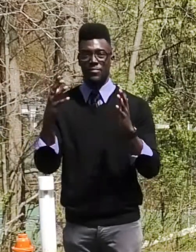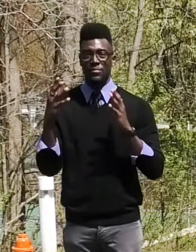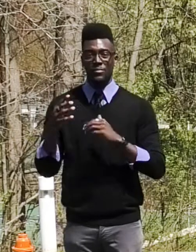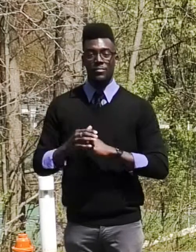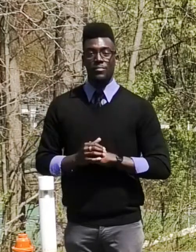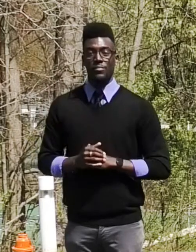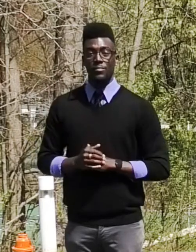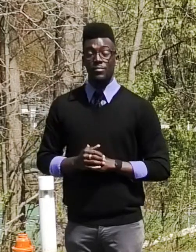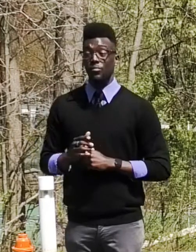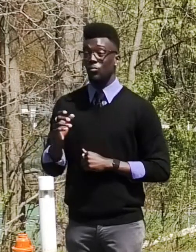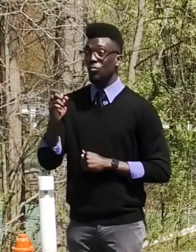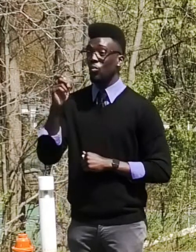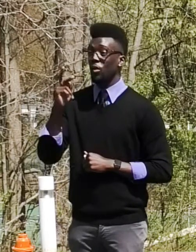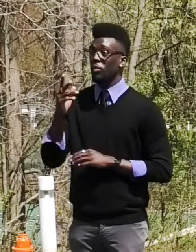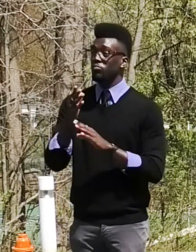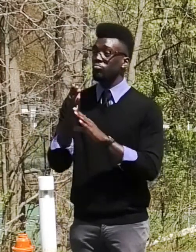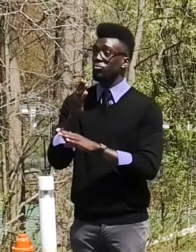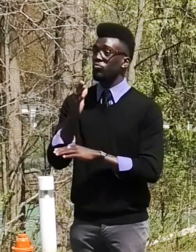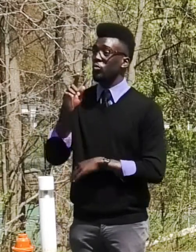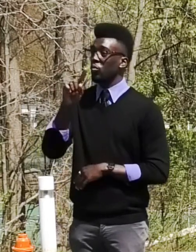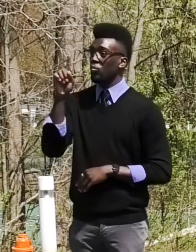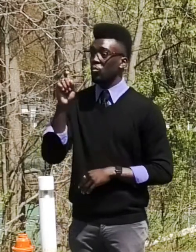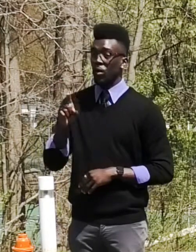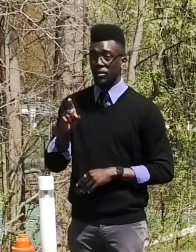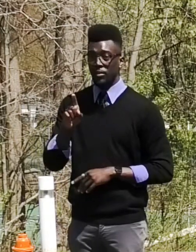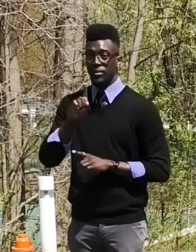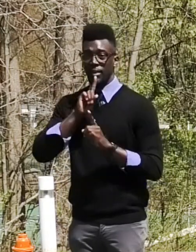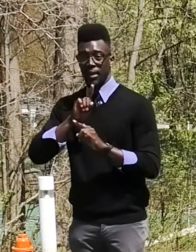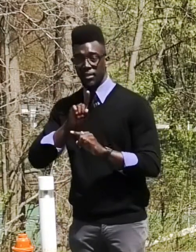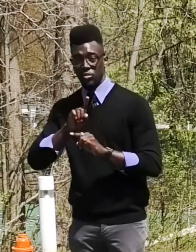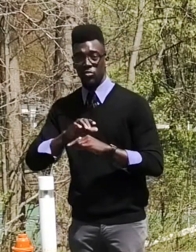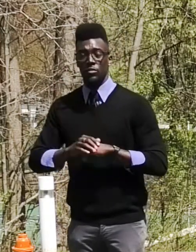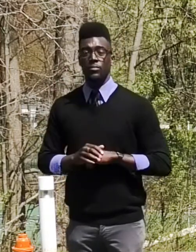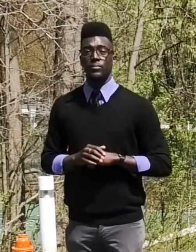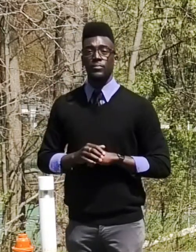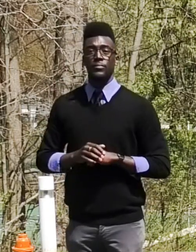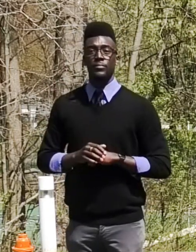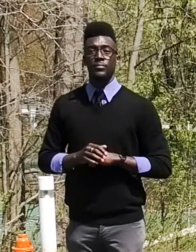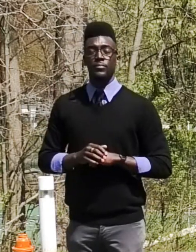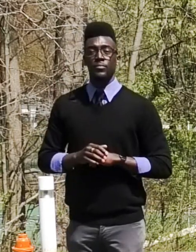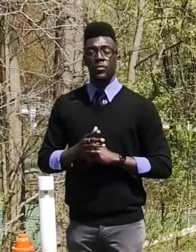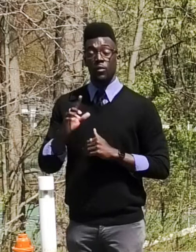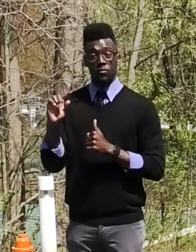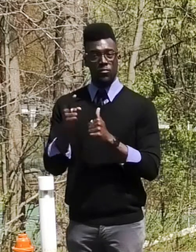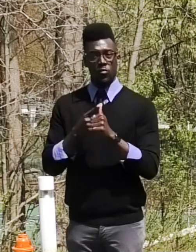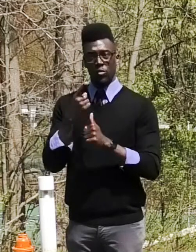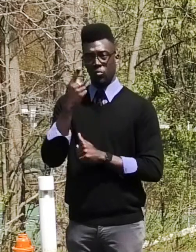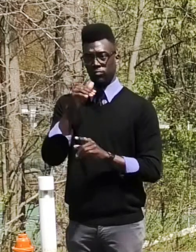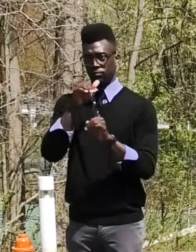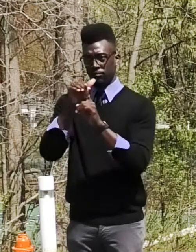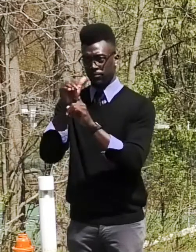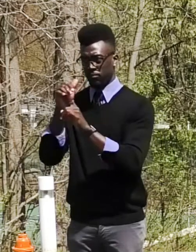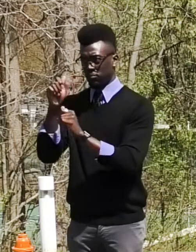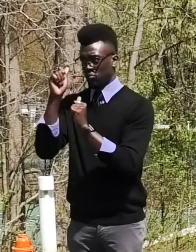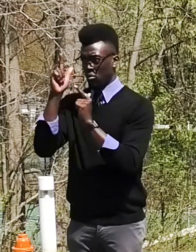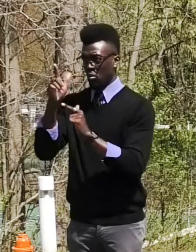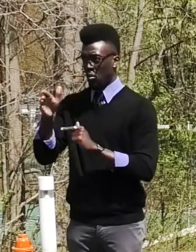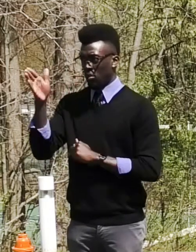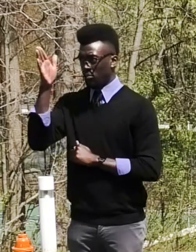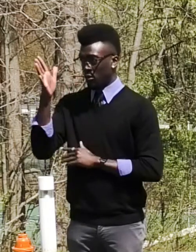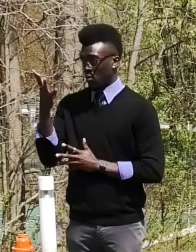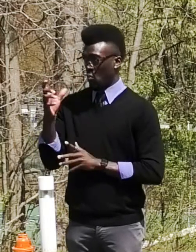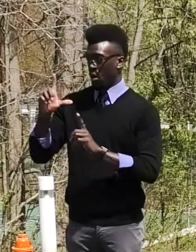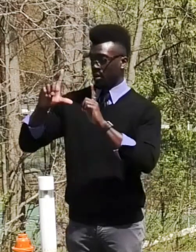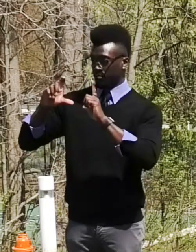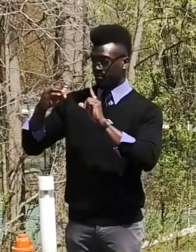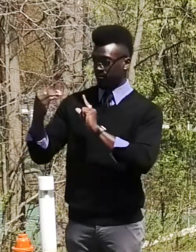All right, so before we get to the questions and answering portion, I would like to just first remind all of the speakers, we'd like to get a picture